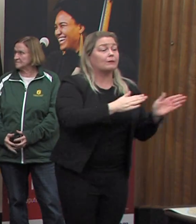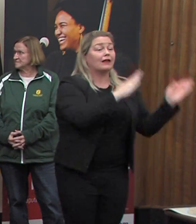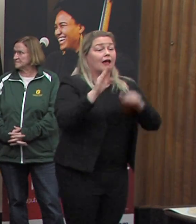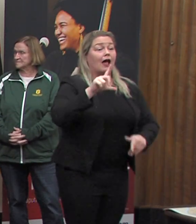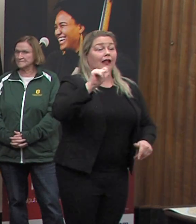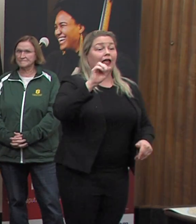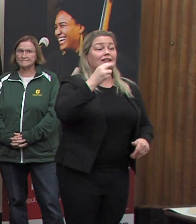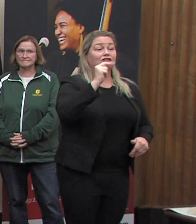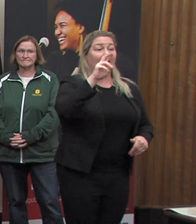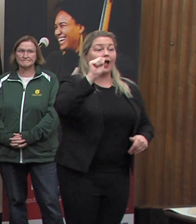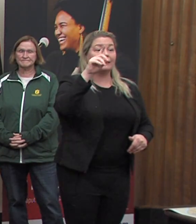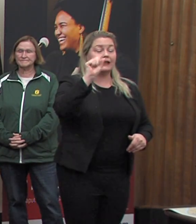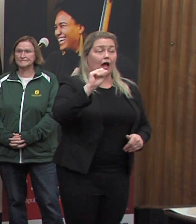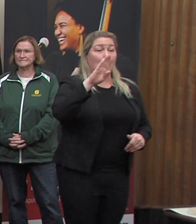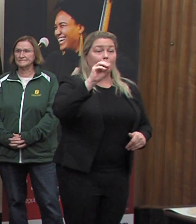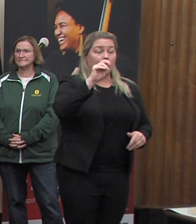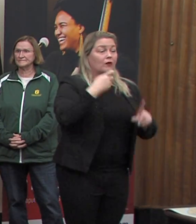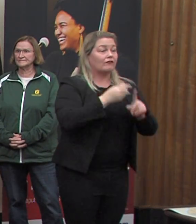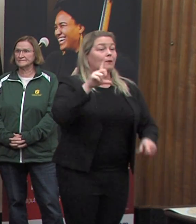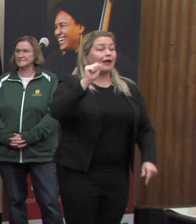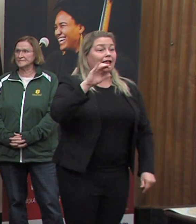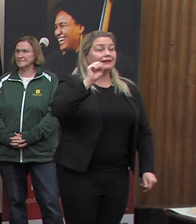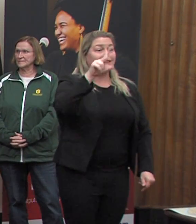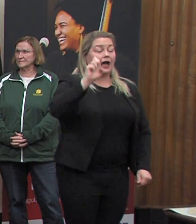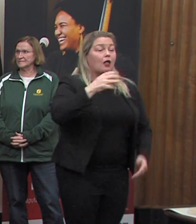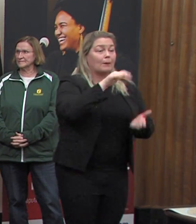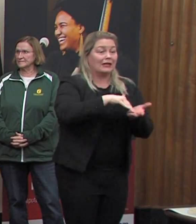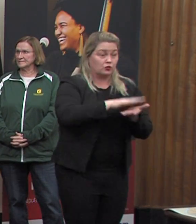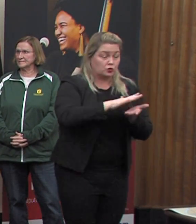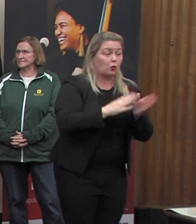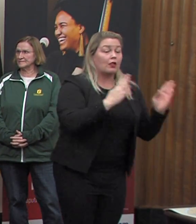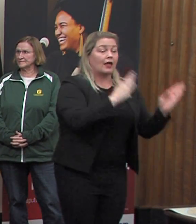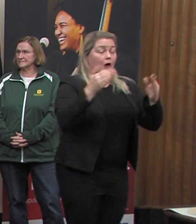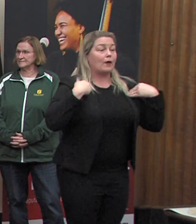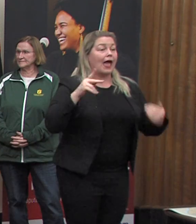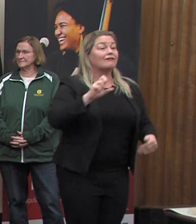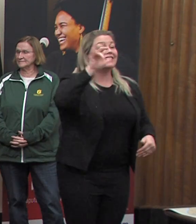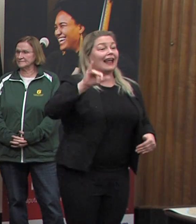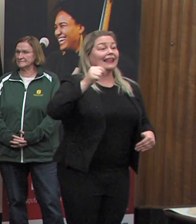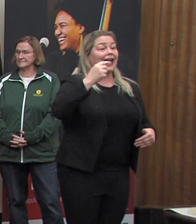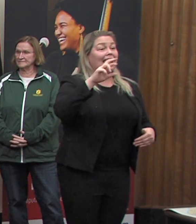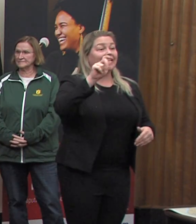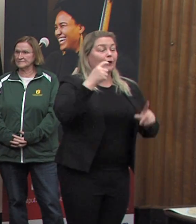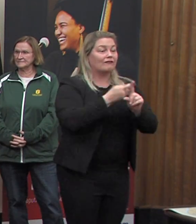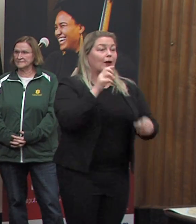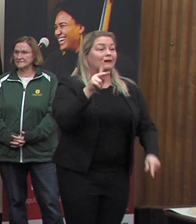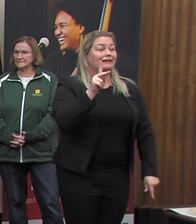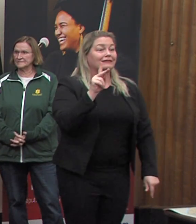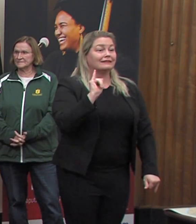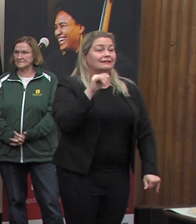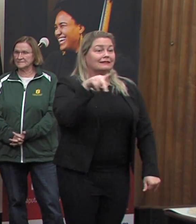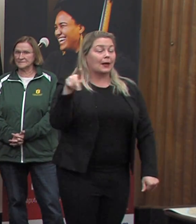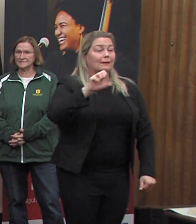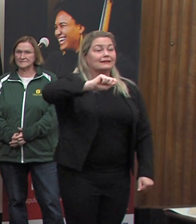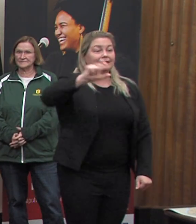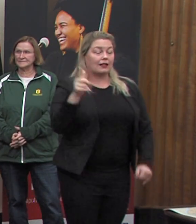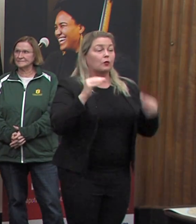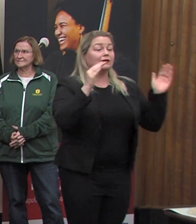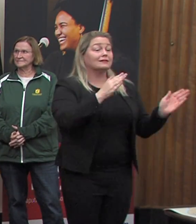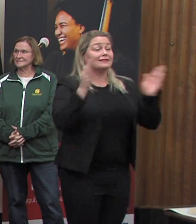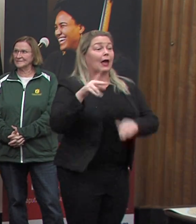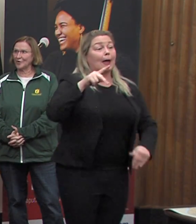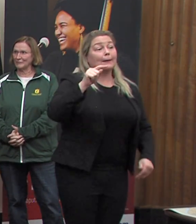Boone from LaSalle Middle School. We have Kelly Garrett from KIPP St. Louis. And we have